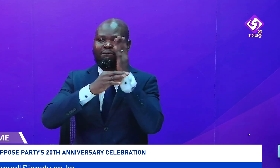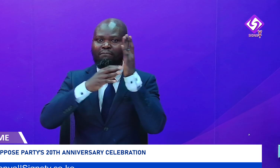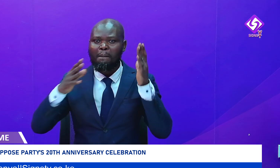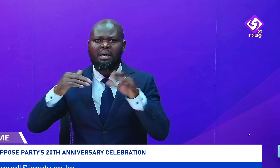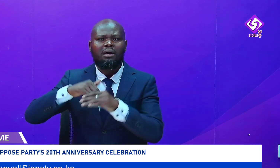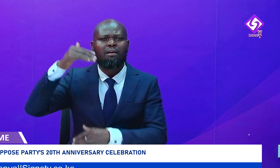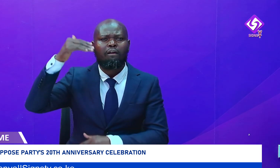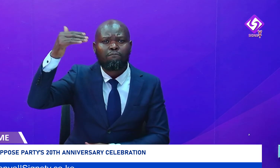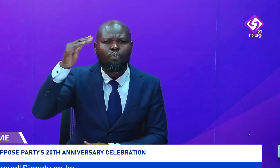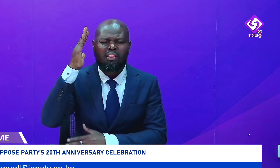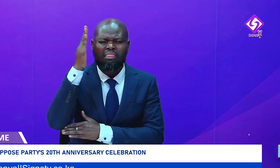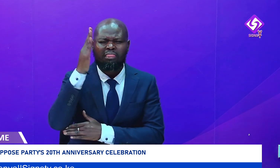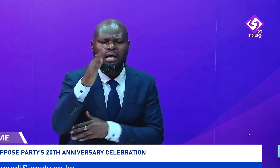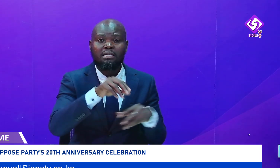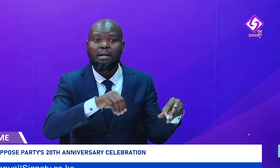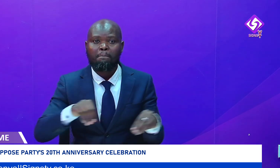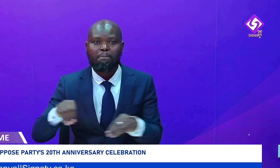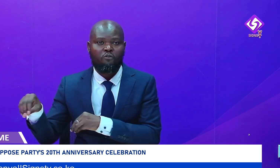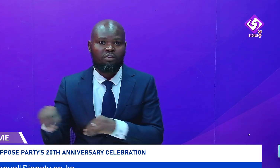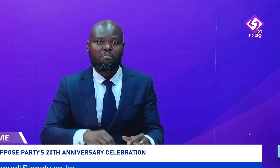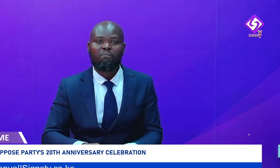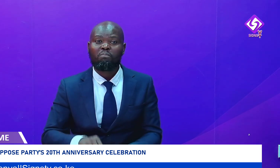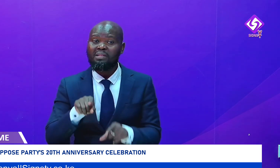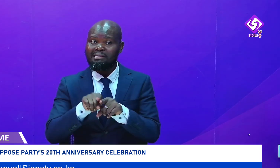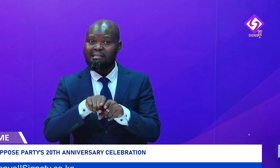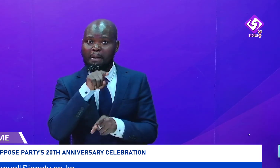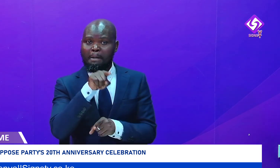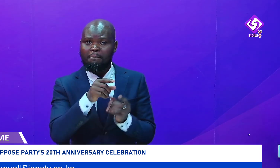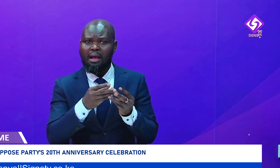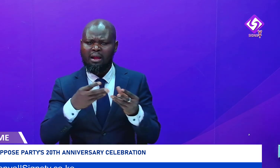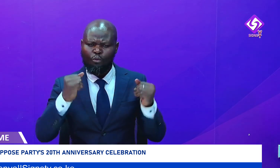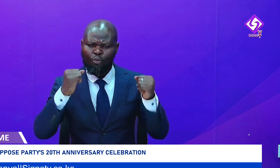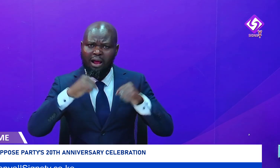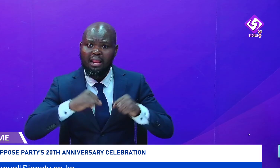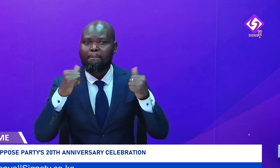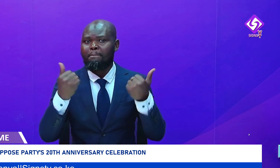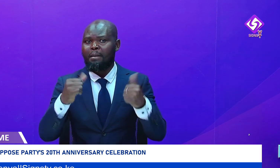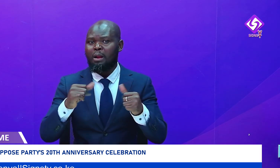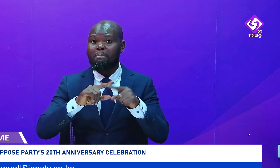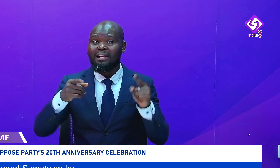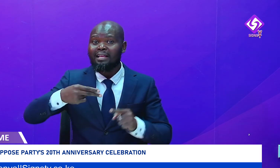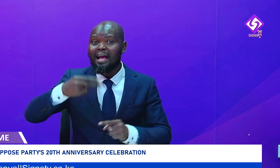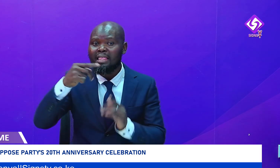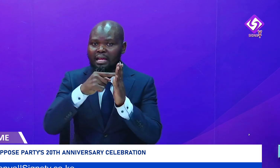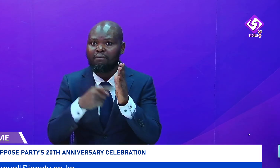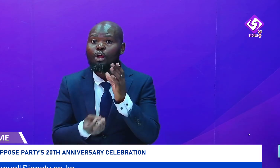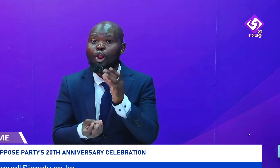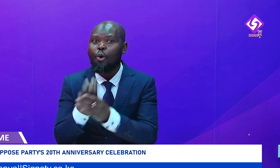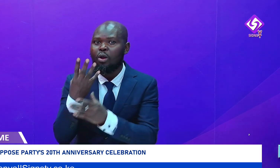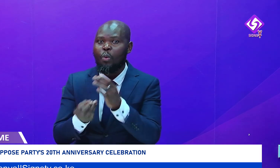on his legacy and the future direction of the movement. The disagreement highlights growing division within the